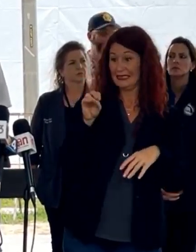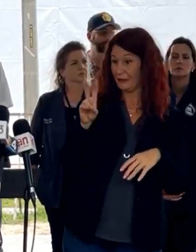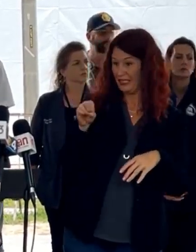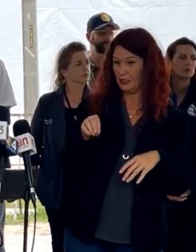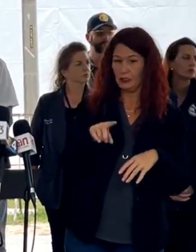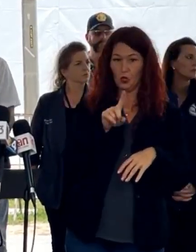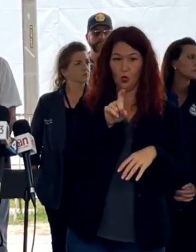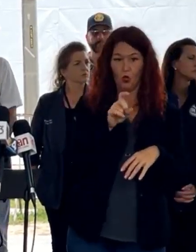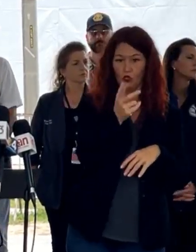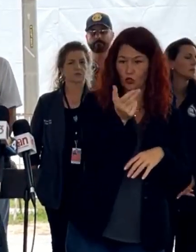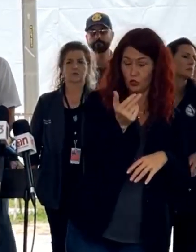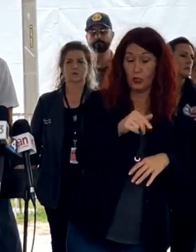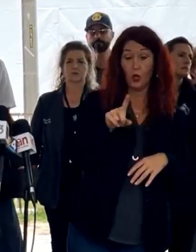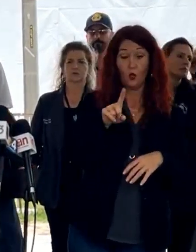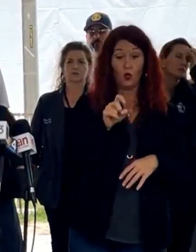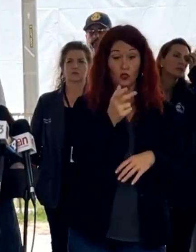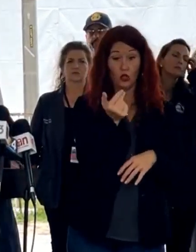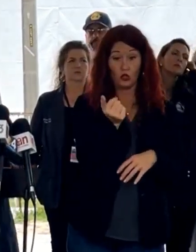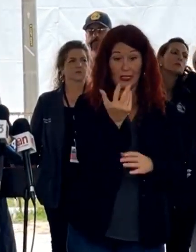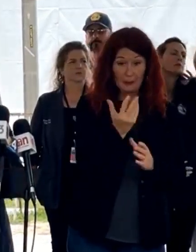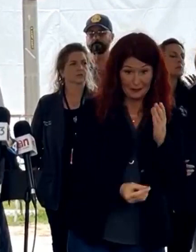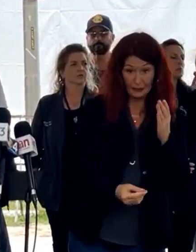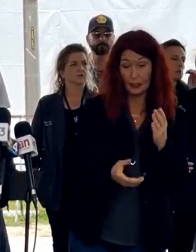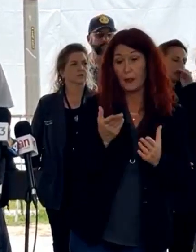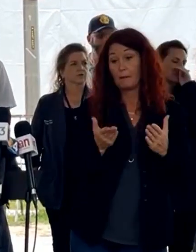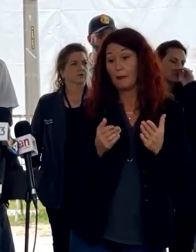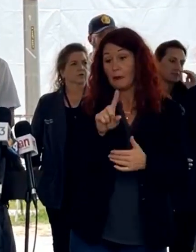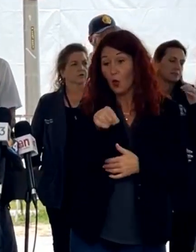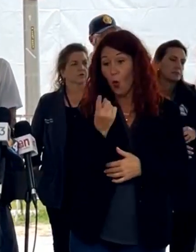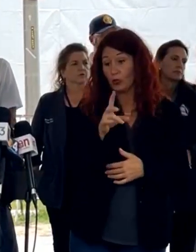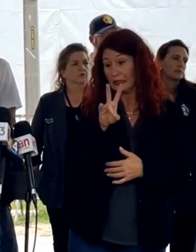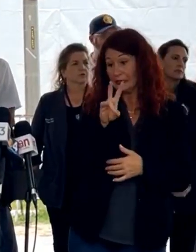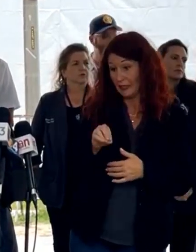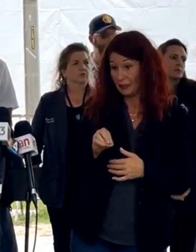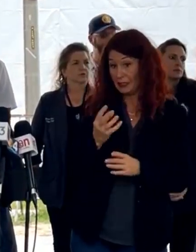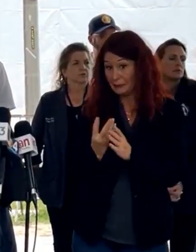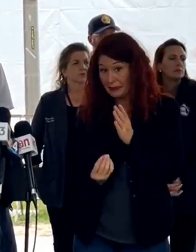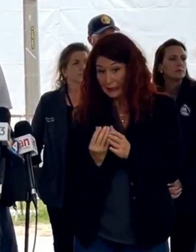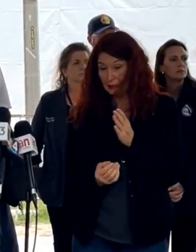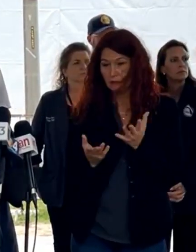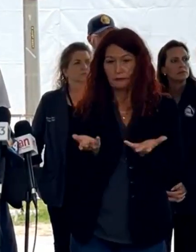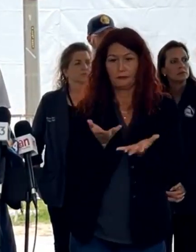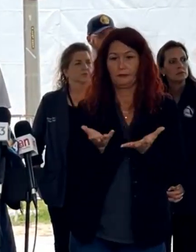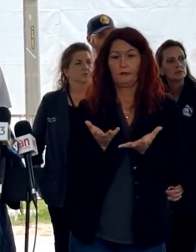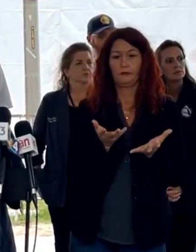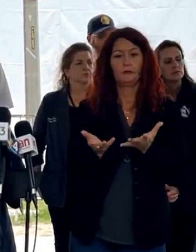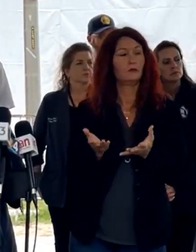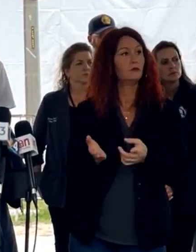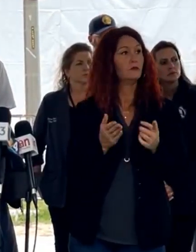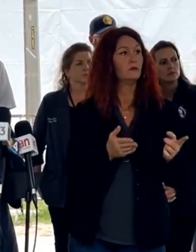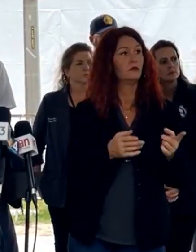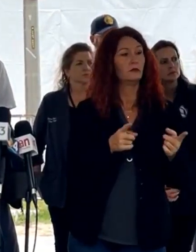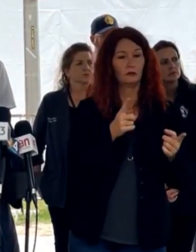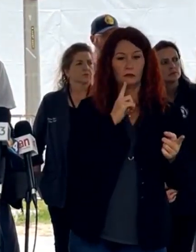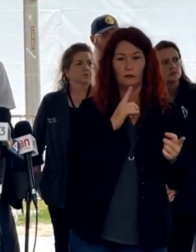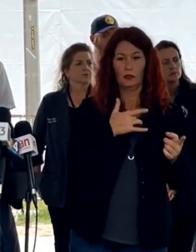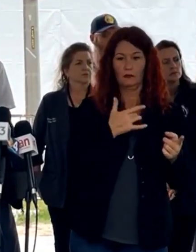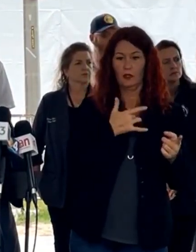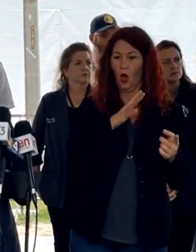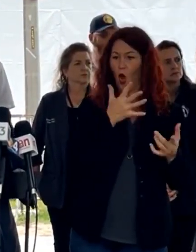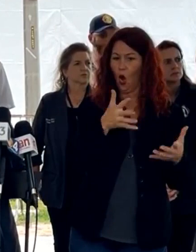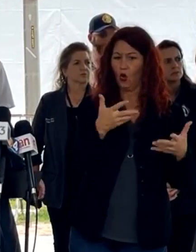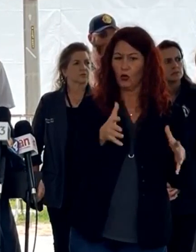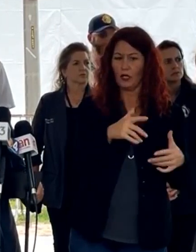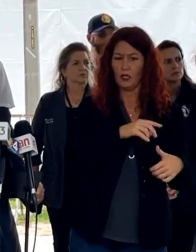those 43 individuals? My other follow-up was Lieutenant General Russell Honore suggested that this should go into a recovery process,